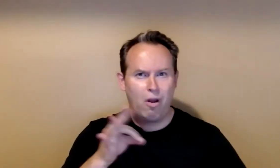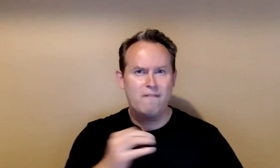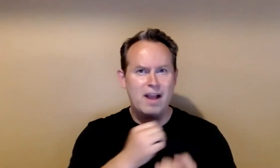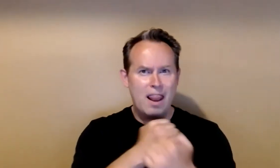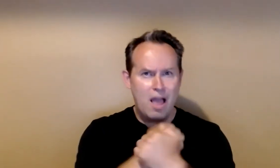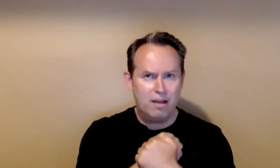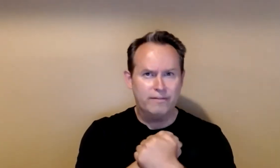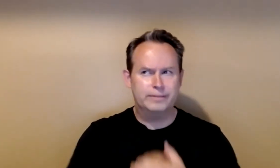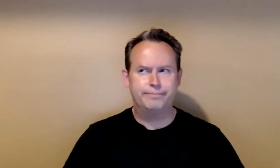This is a story of love